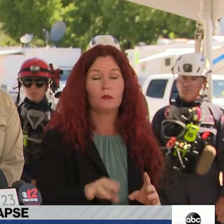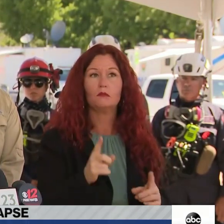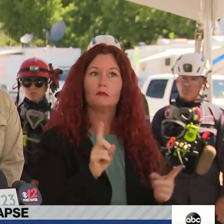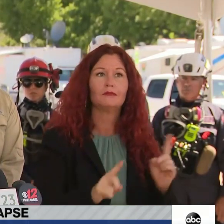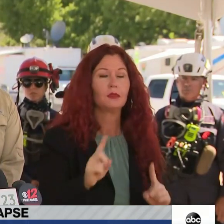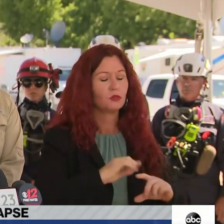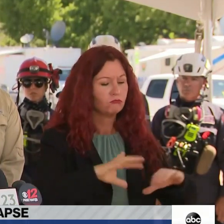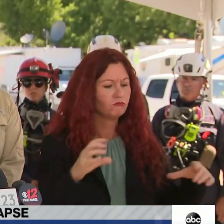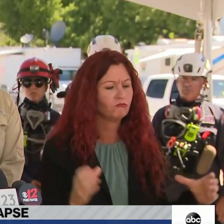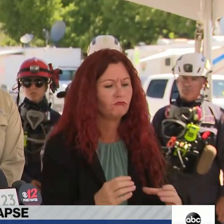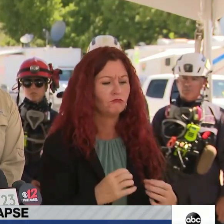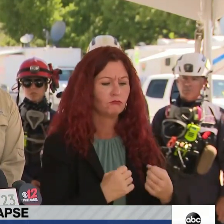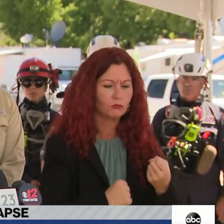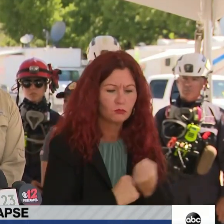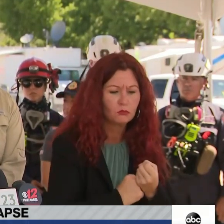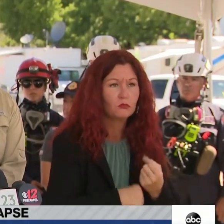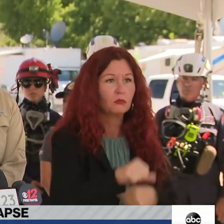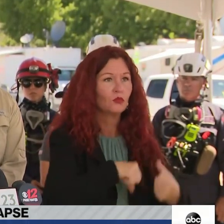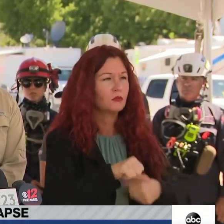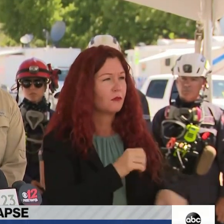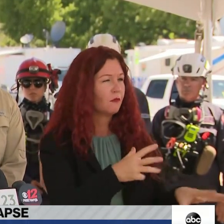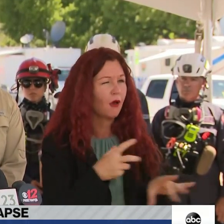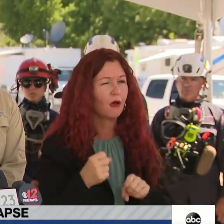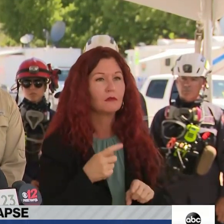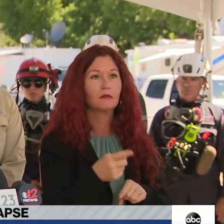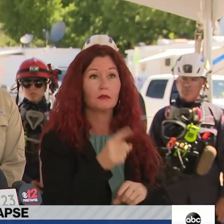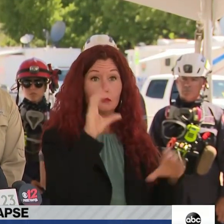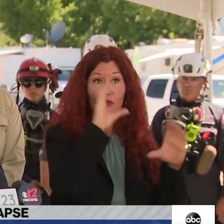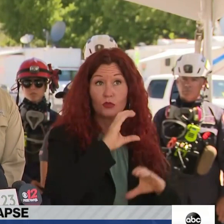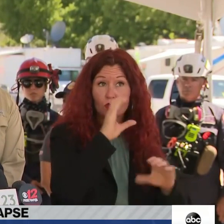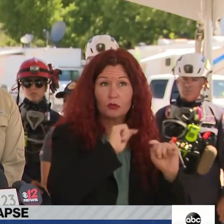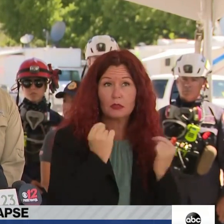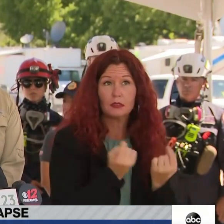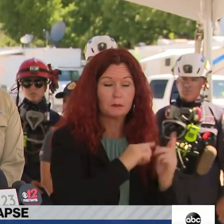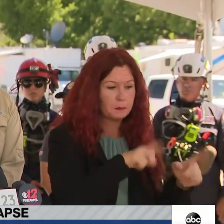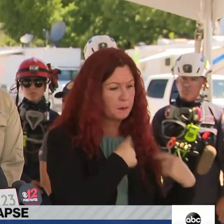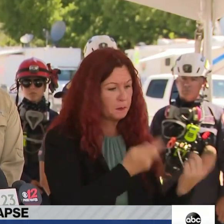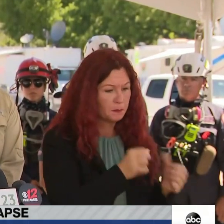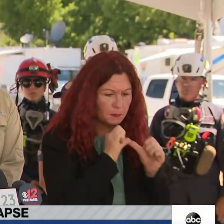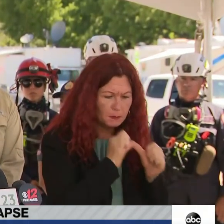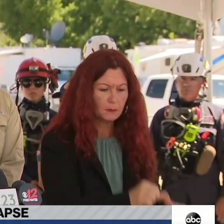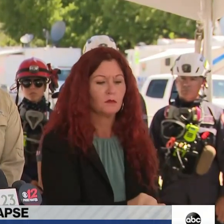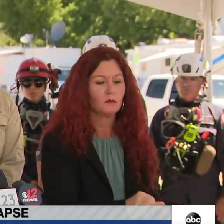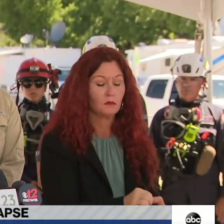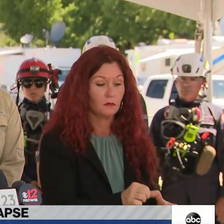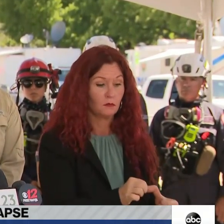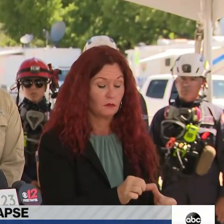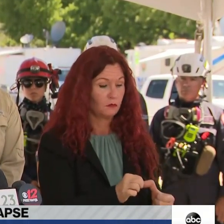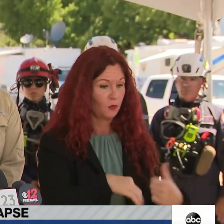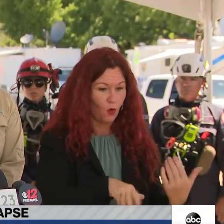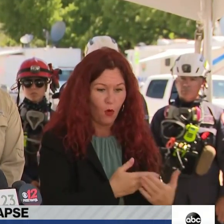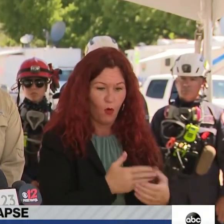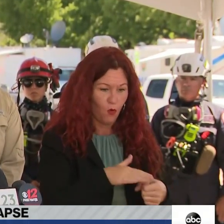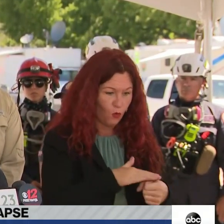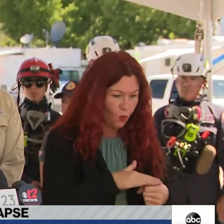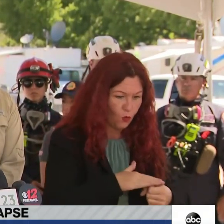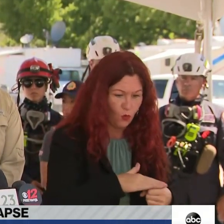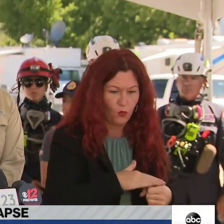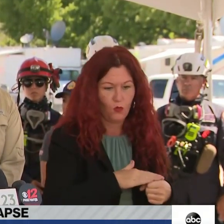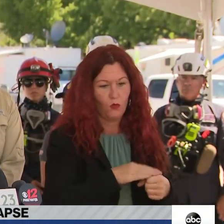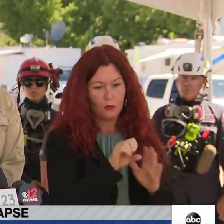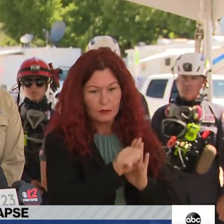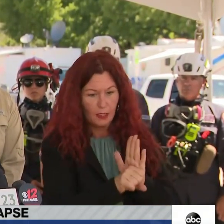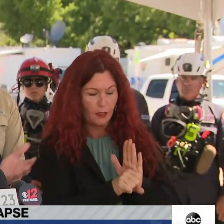quickly. Obviously, the search and rescue, they've been doing this nonstop. We've been able to work from municipal, county, state, federal,